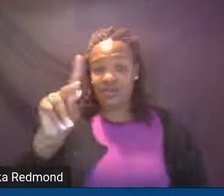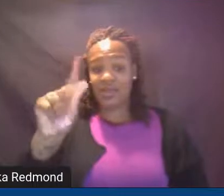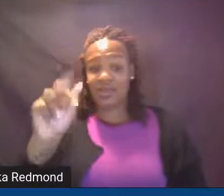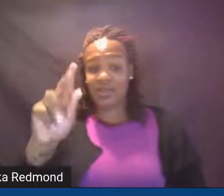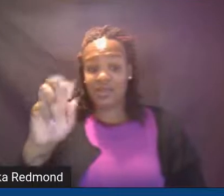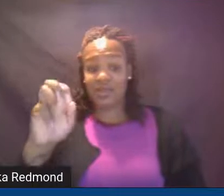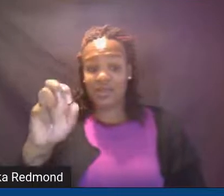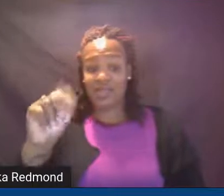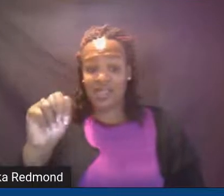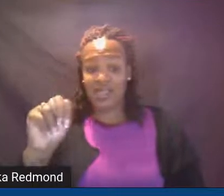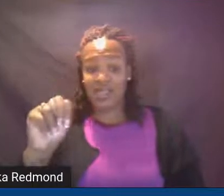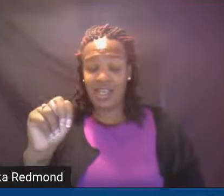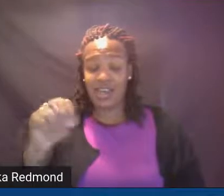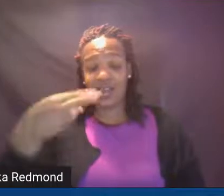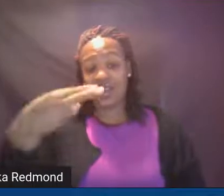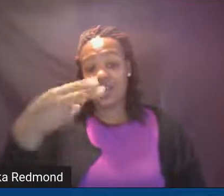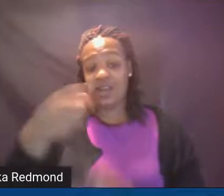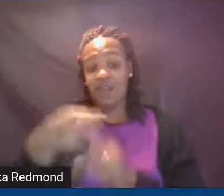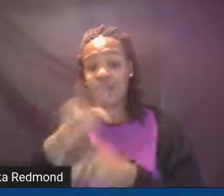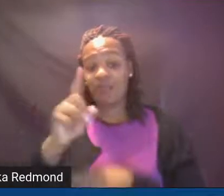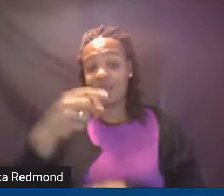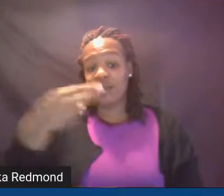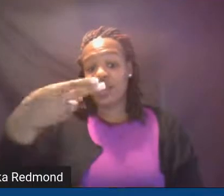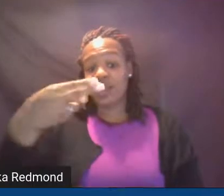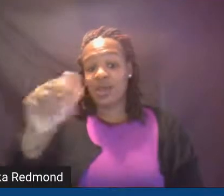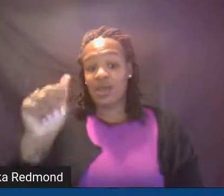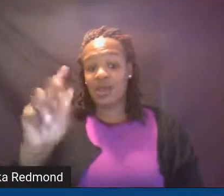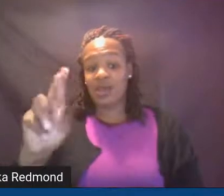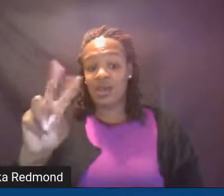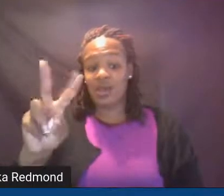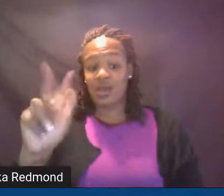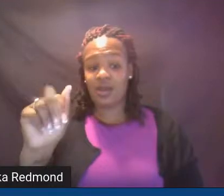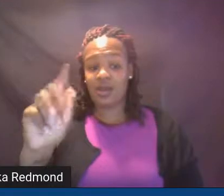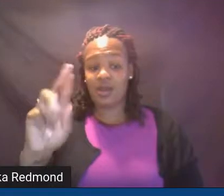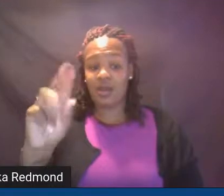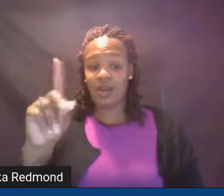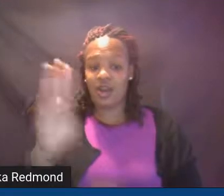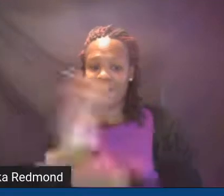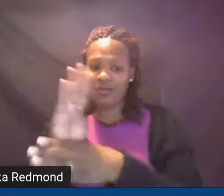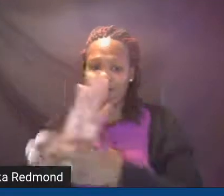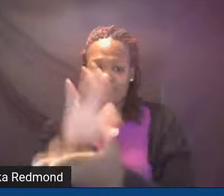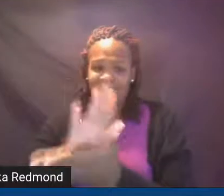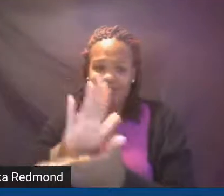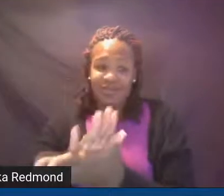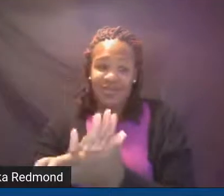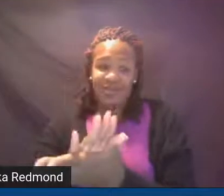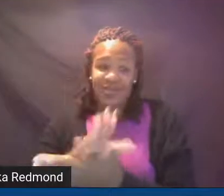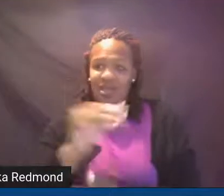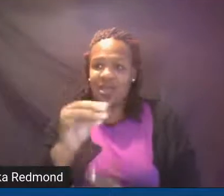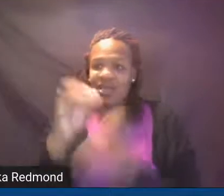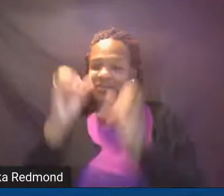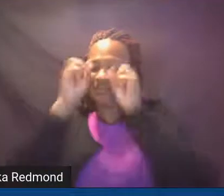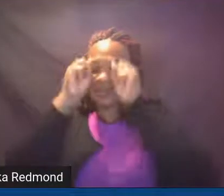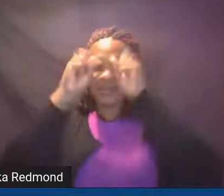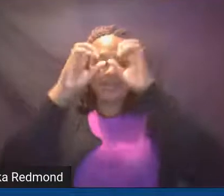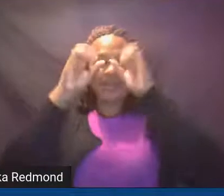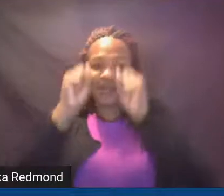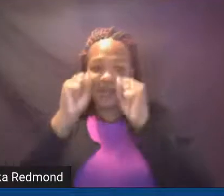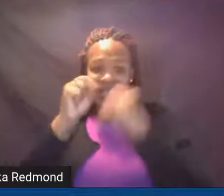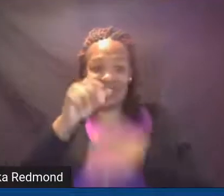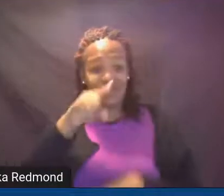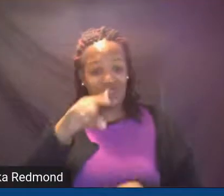worked on some blogs together. It's amazing how you think connecting good